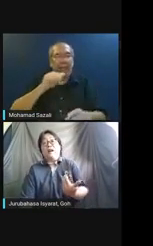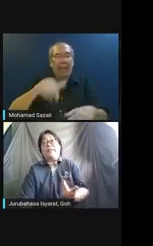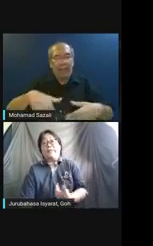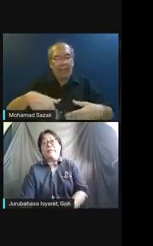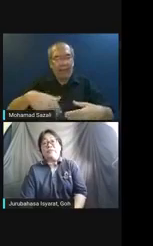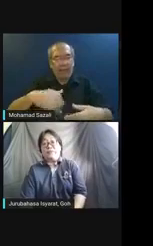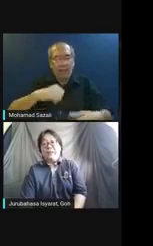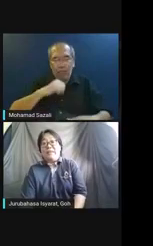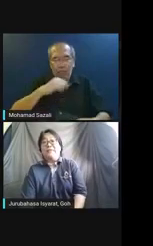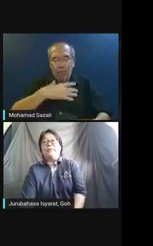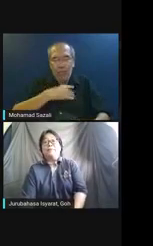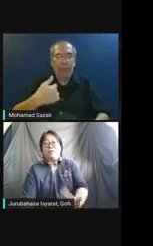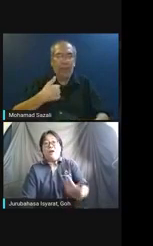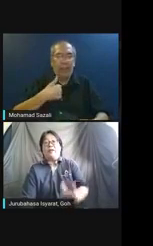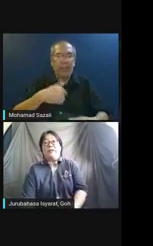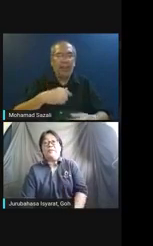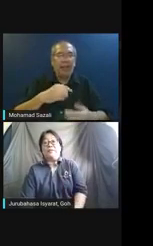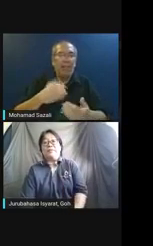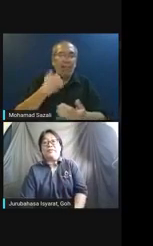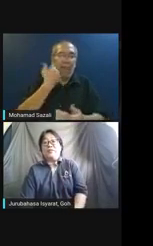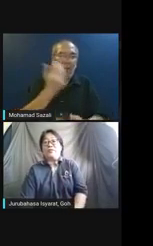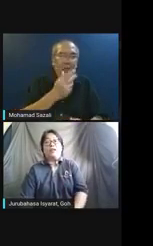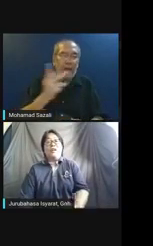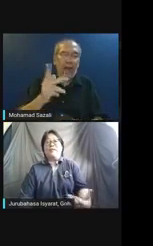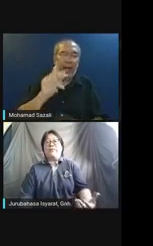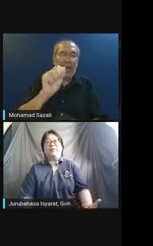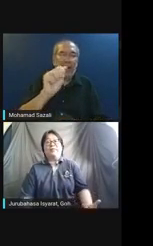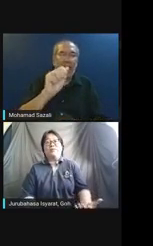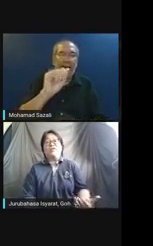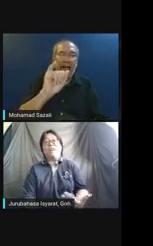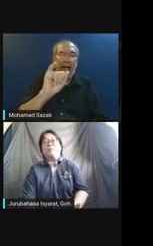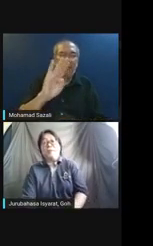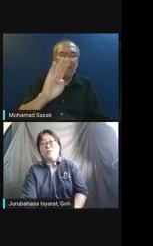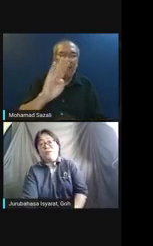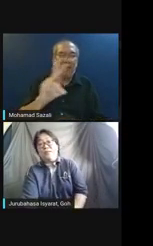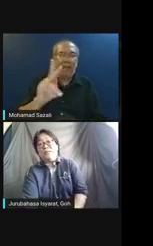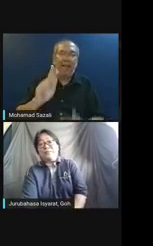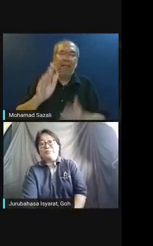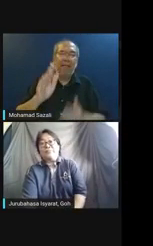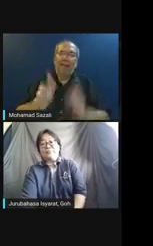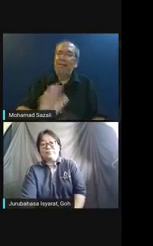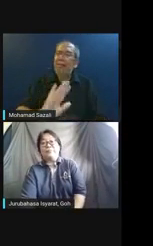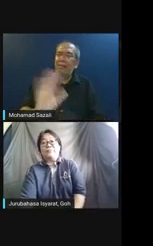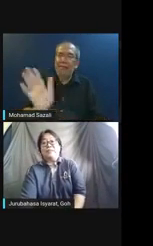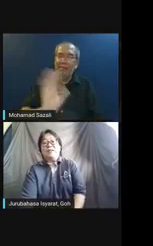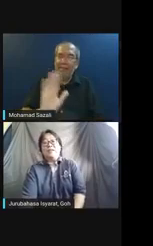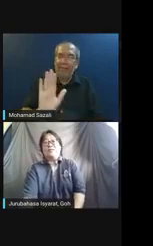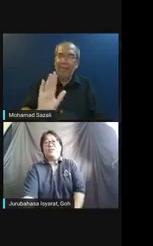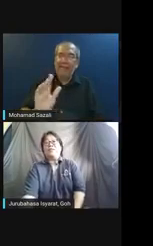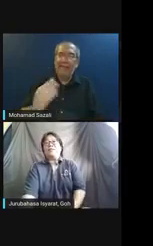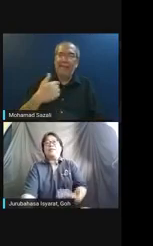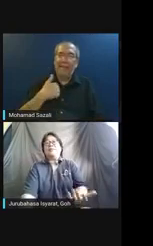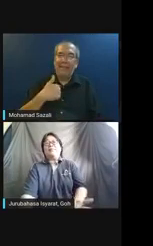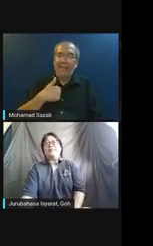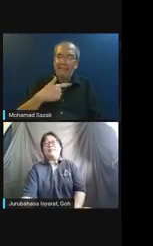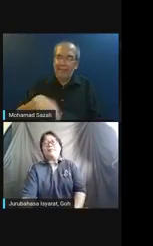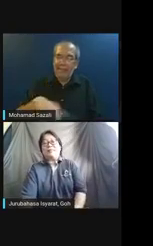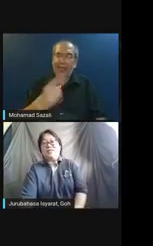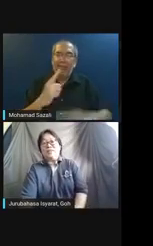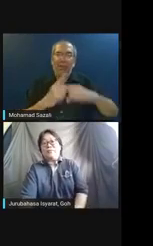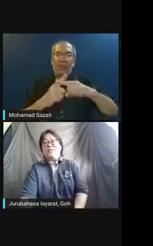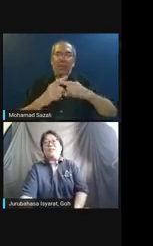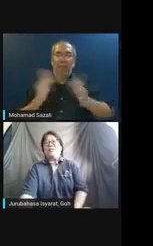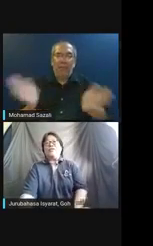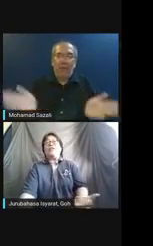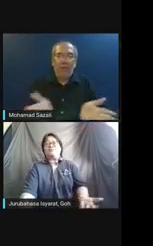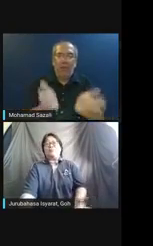Because God give us feeling, God give us a lot of things, and we shall be equal. So even in the Islamic